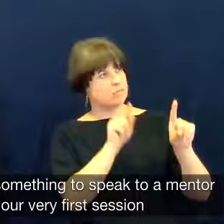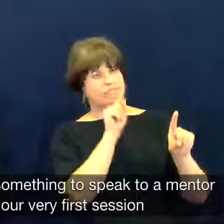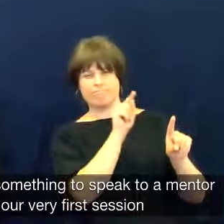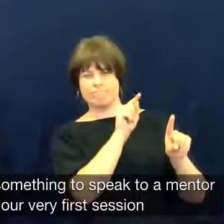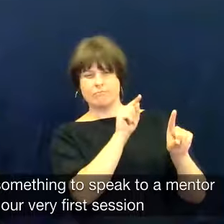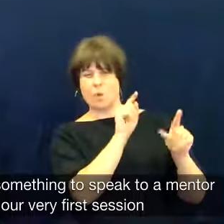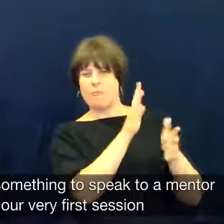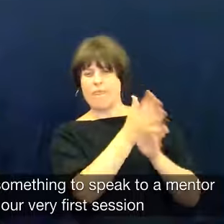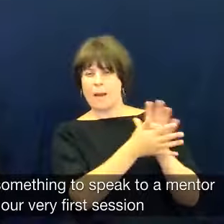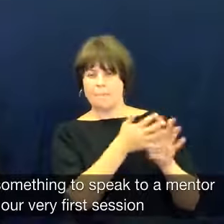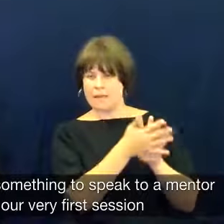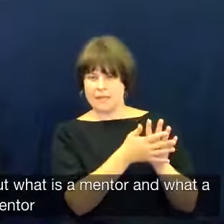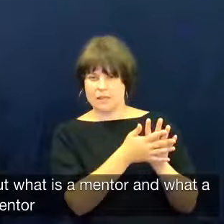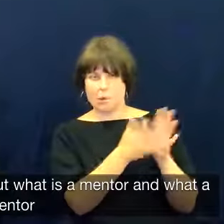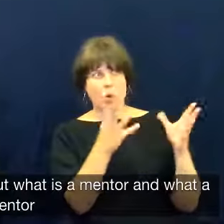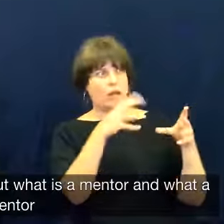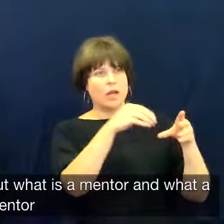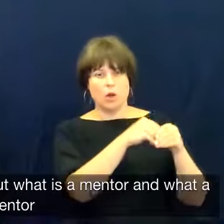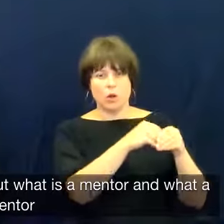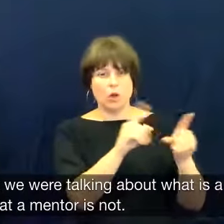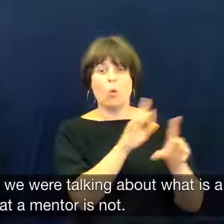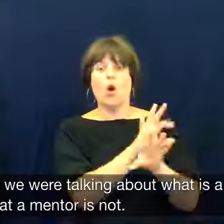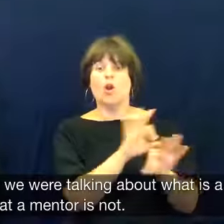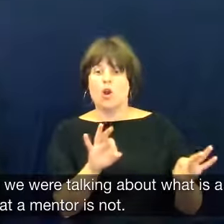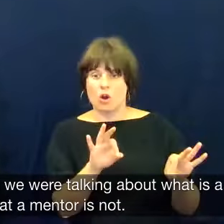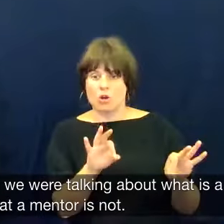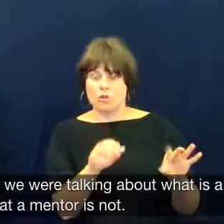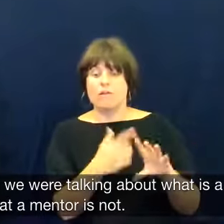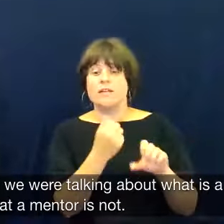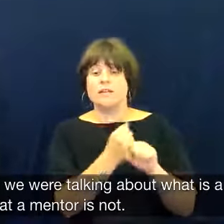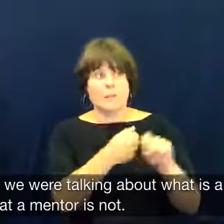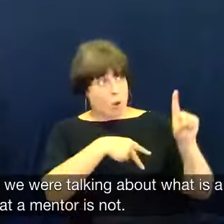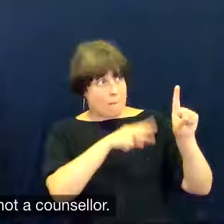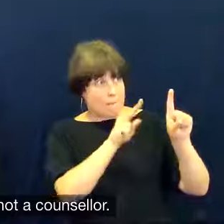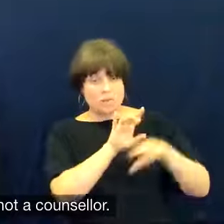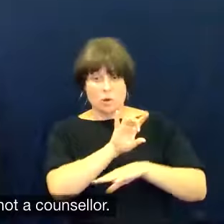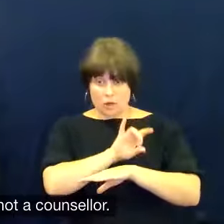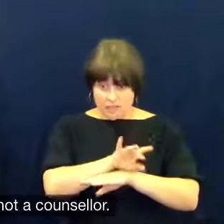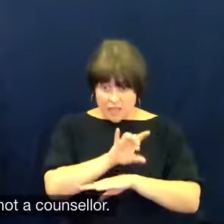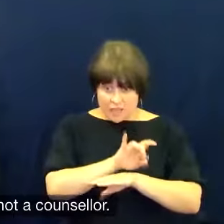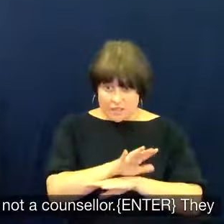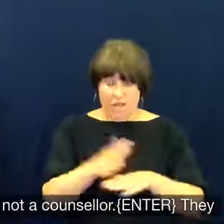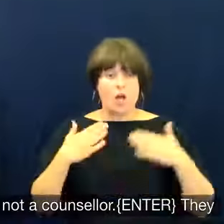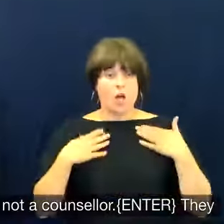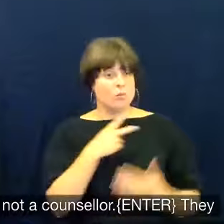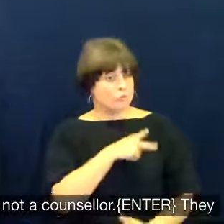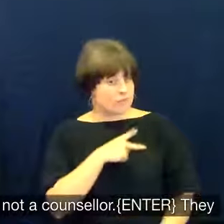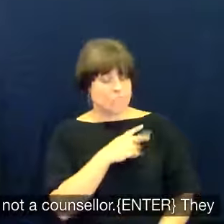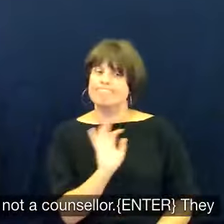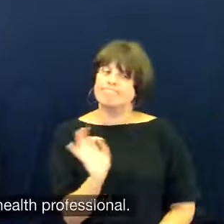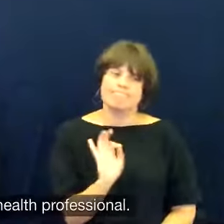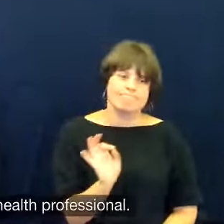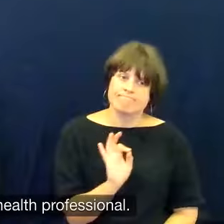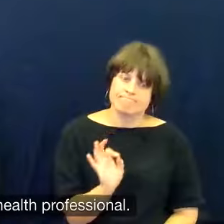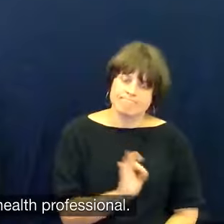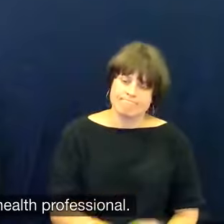and what a mentor is not. So a mentor is not a counsellor. They are not a health professional, and there are a